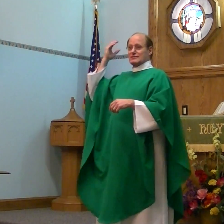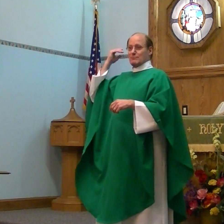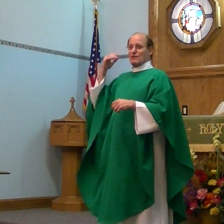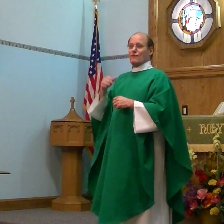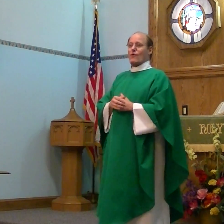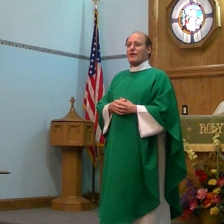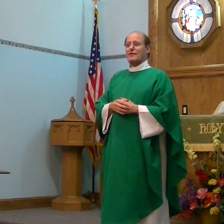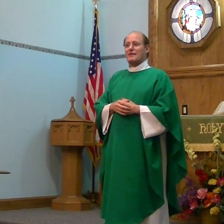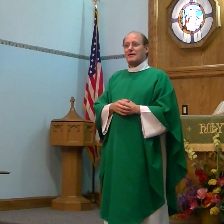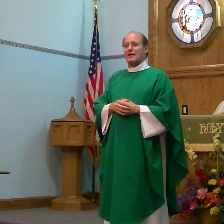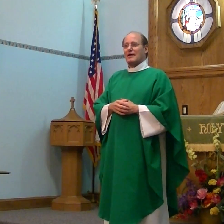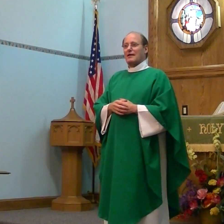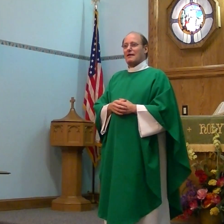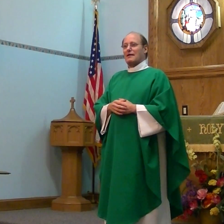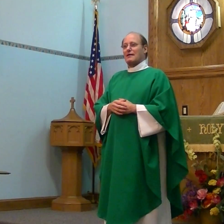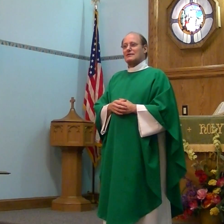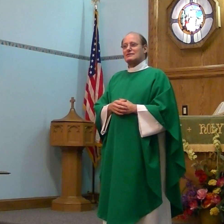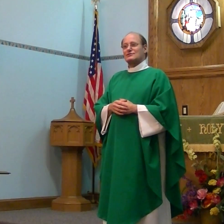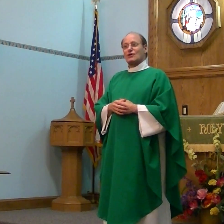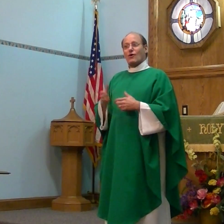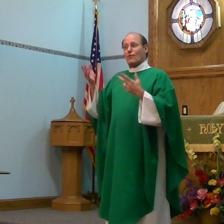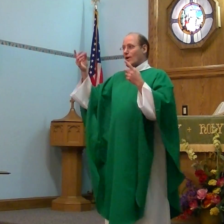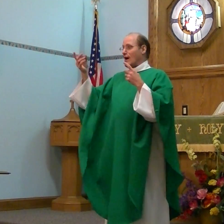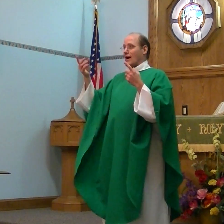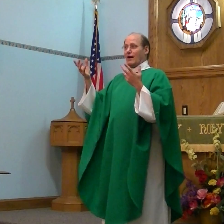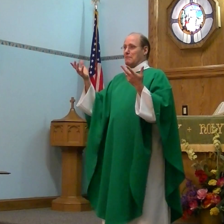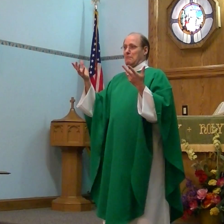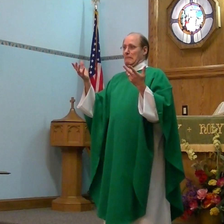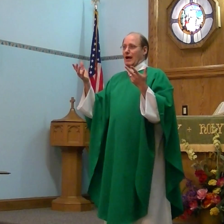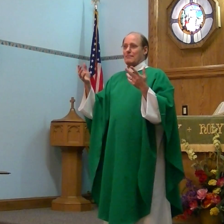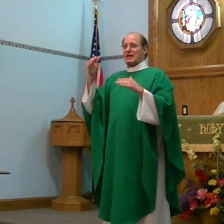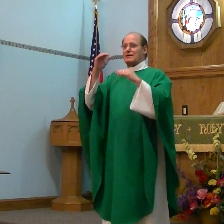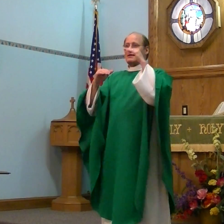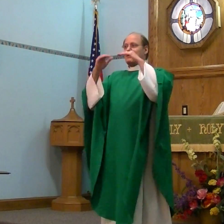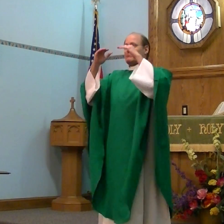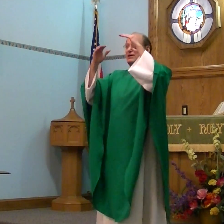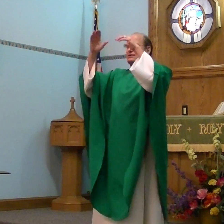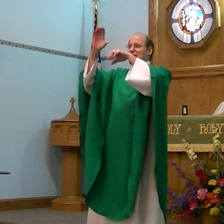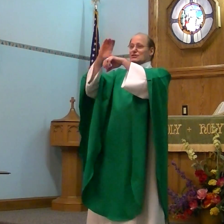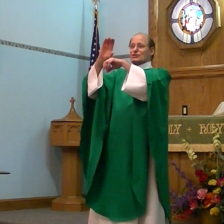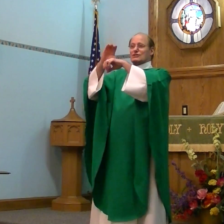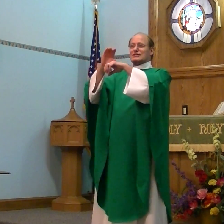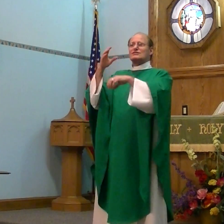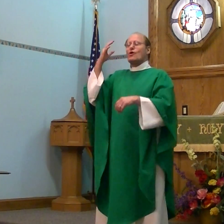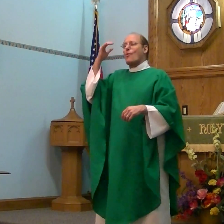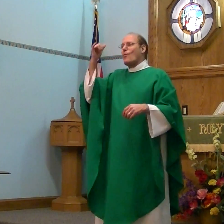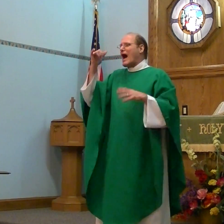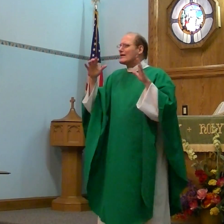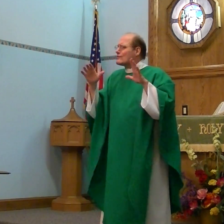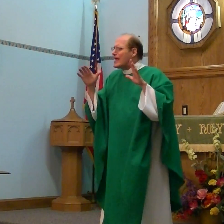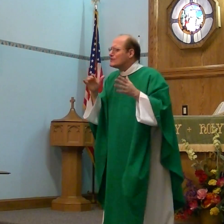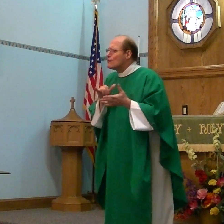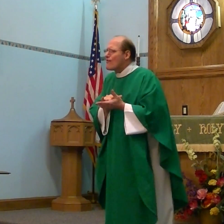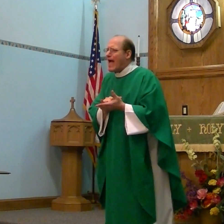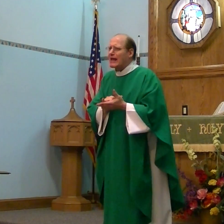before. So, I mean, building churches, why would they do that?